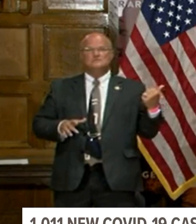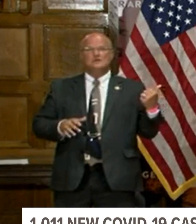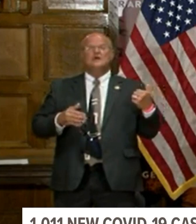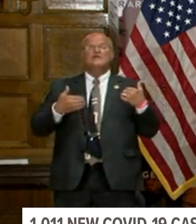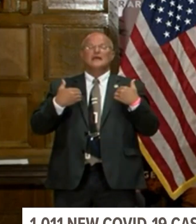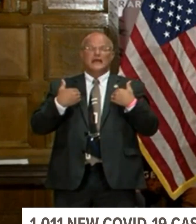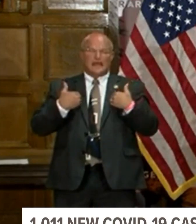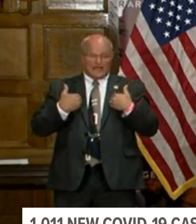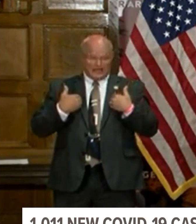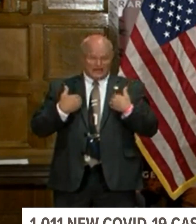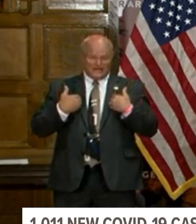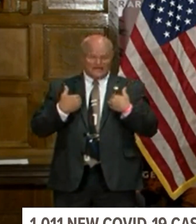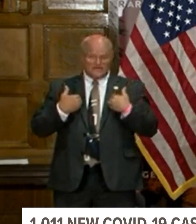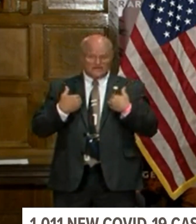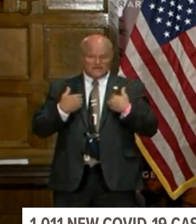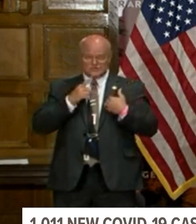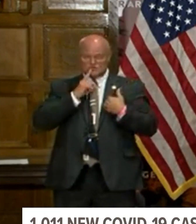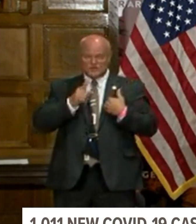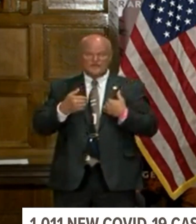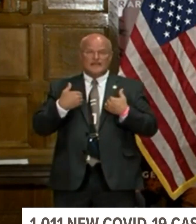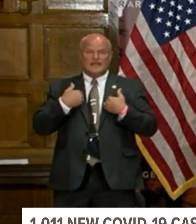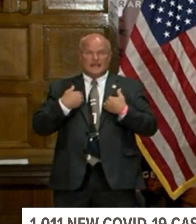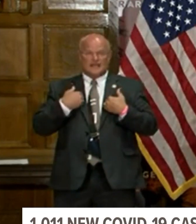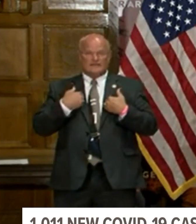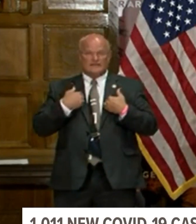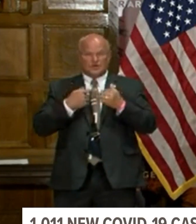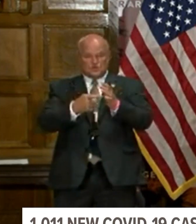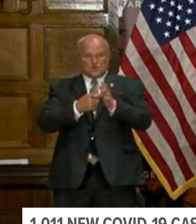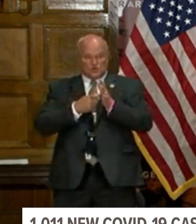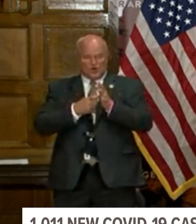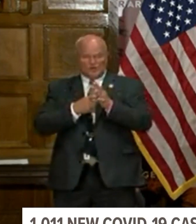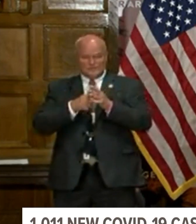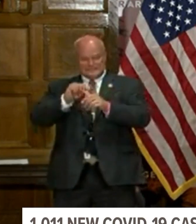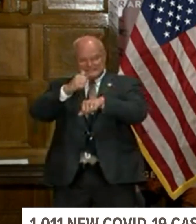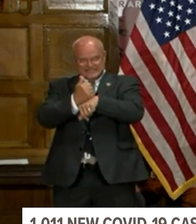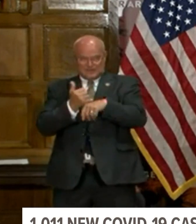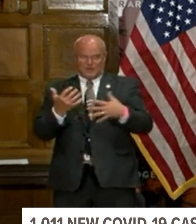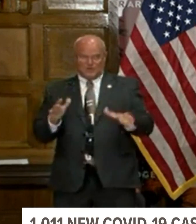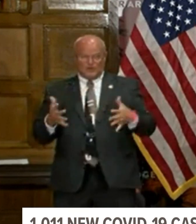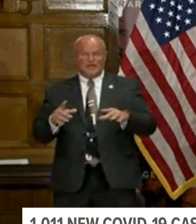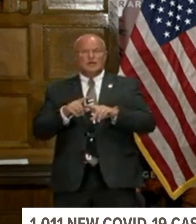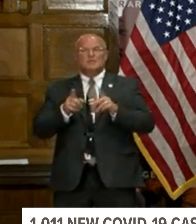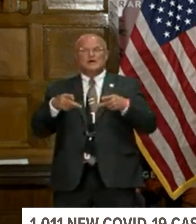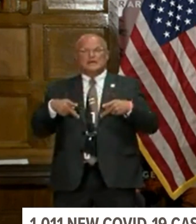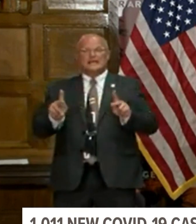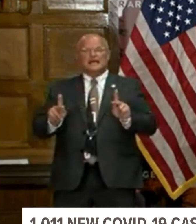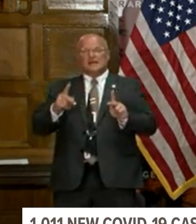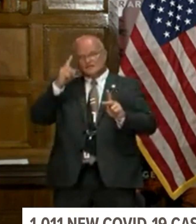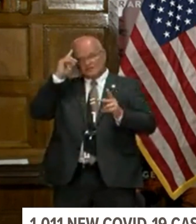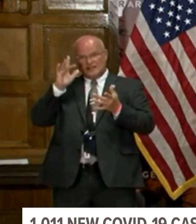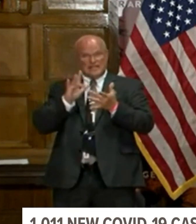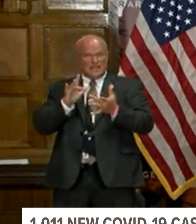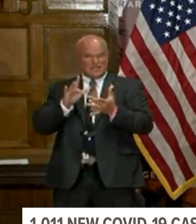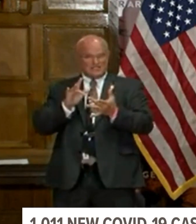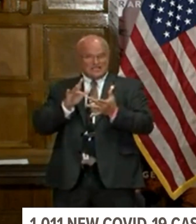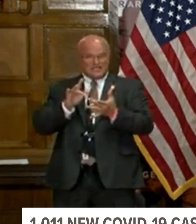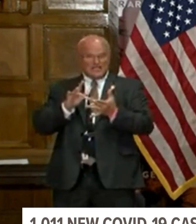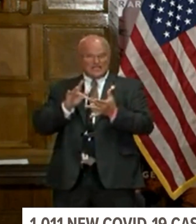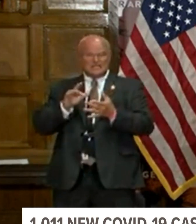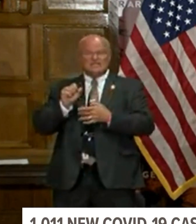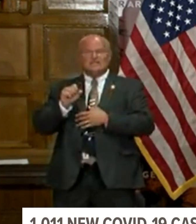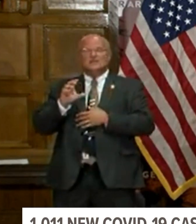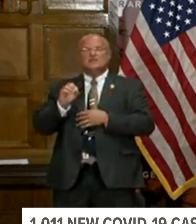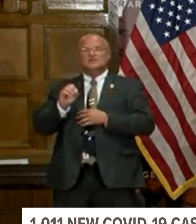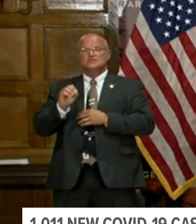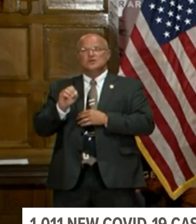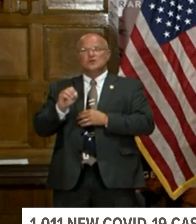They have, certainly, they have requirements in place, but it allows for the contact. And